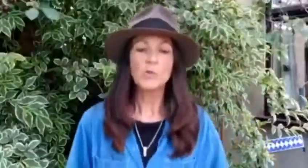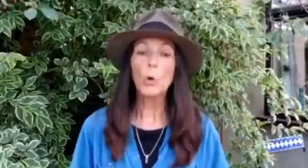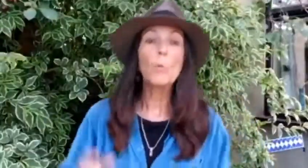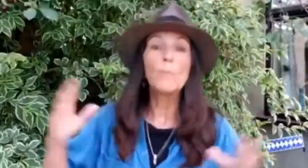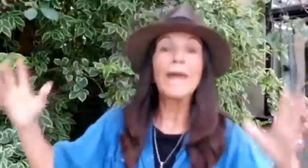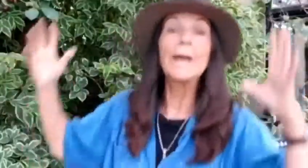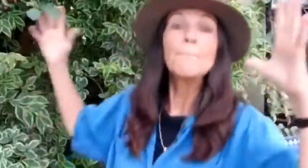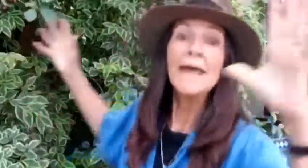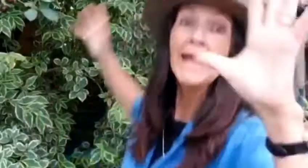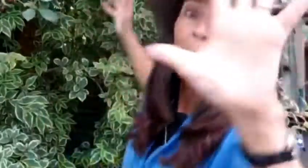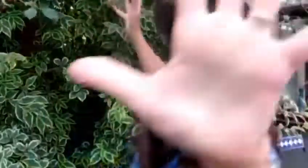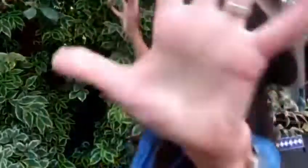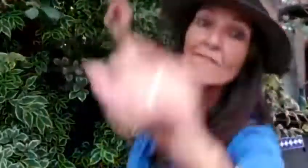bs bs